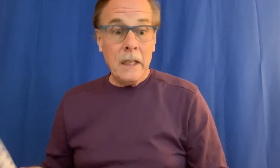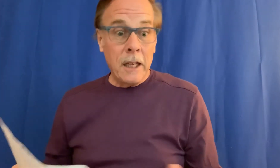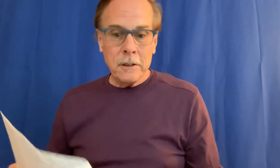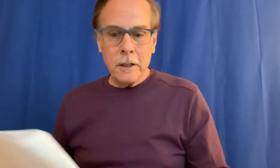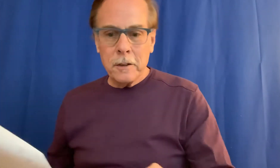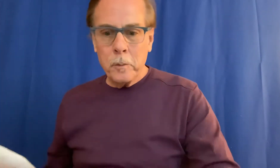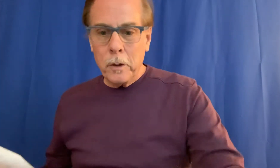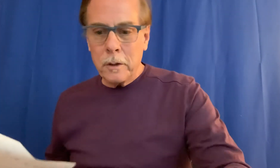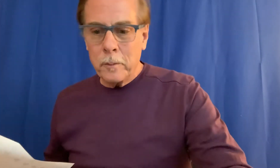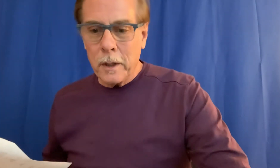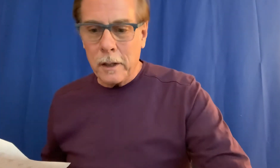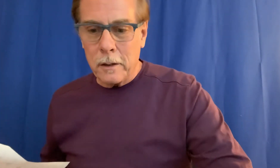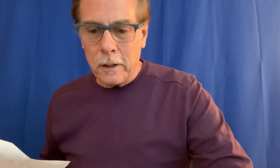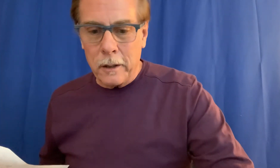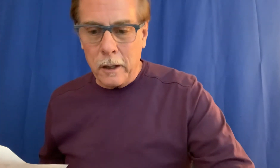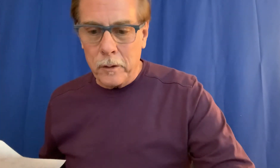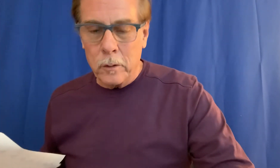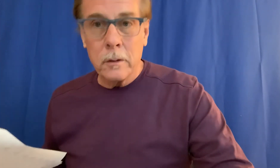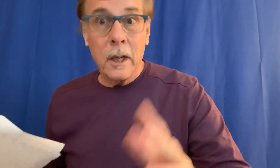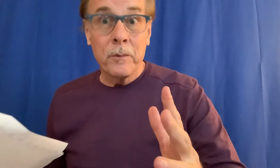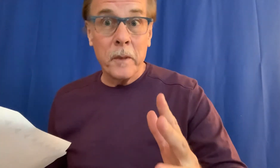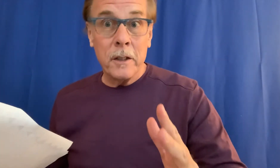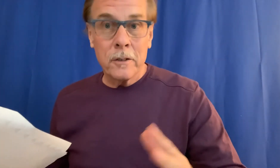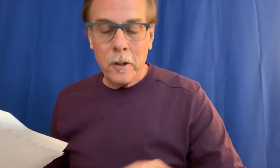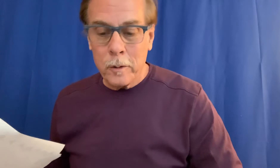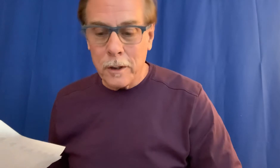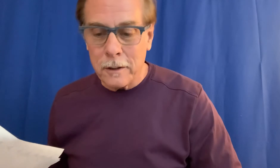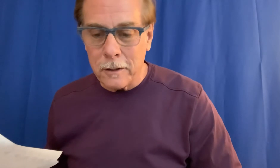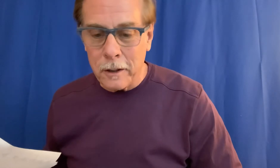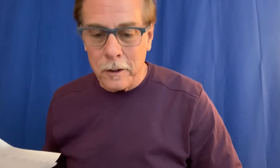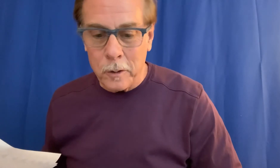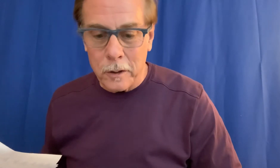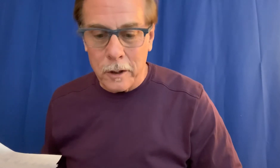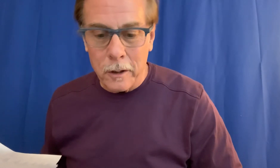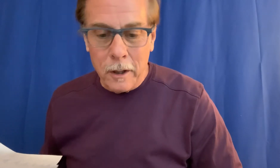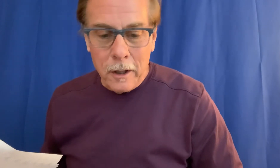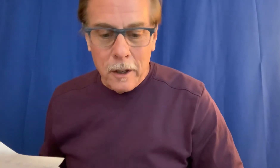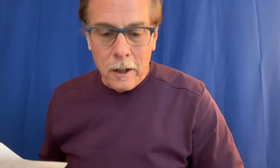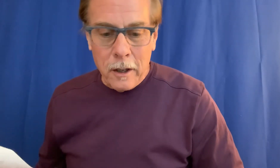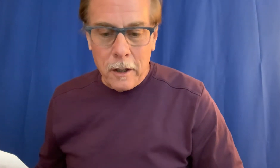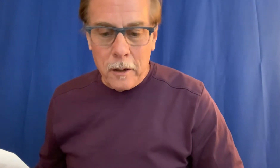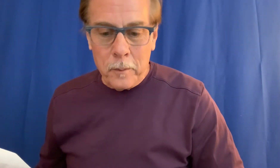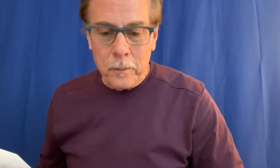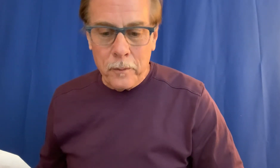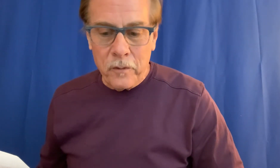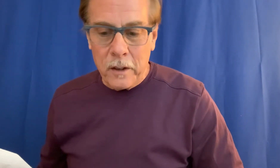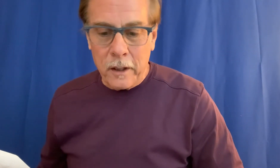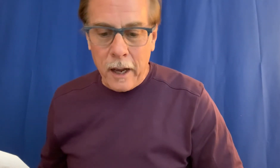That's not in the book, but that's a sign I've used. I'm from the East Coast. That's a sign they use there. Feed the cat.